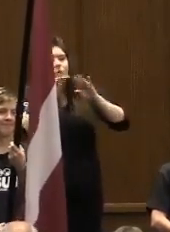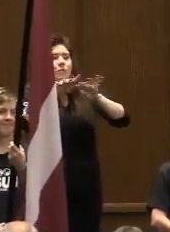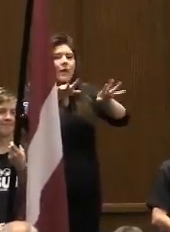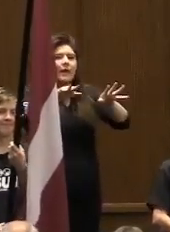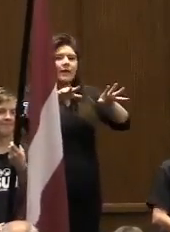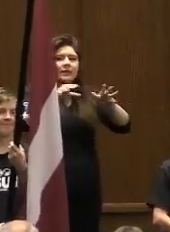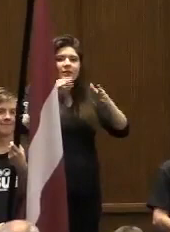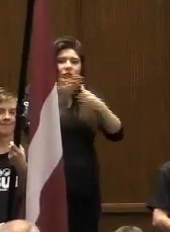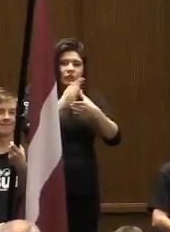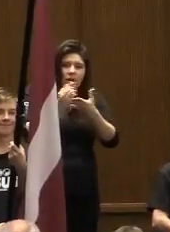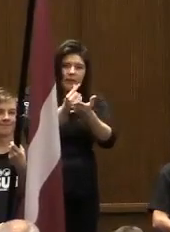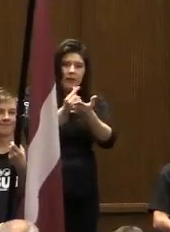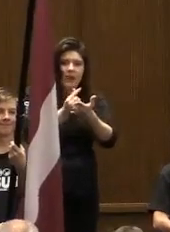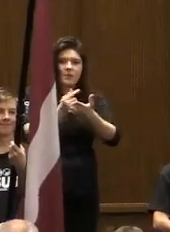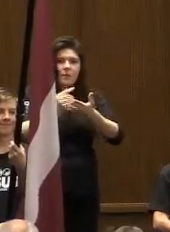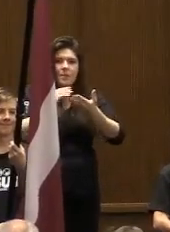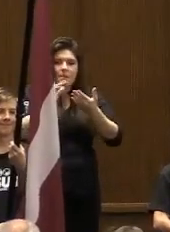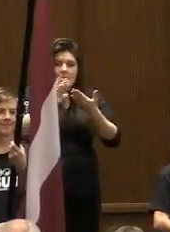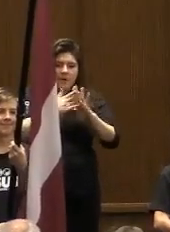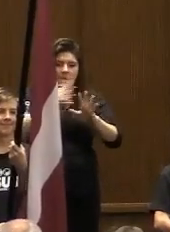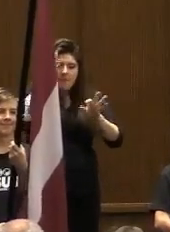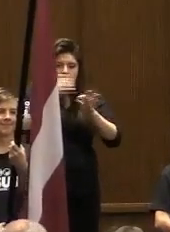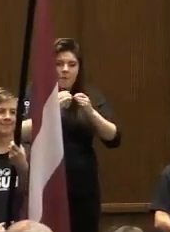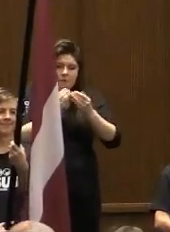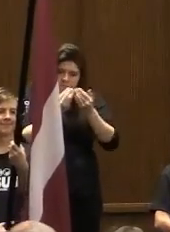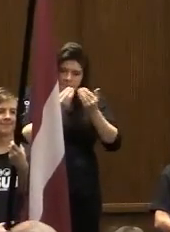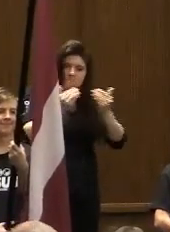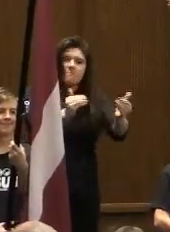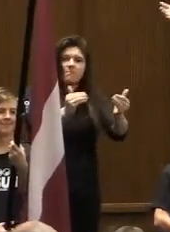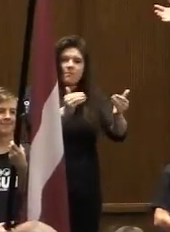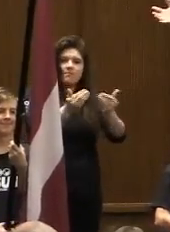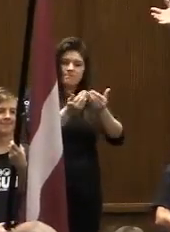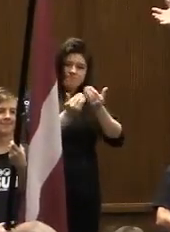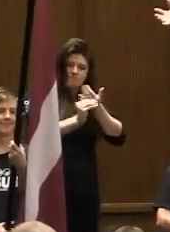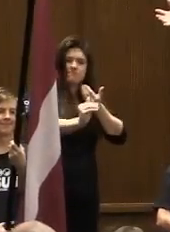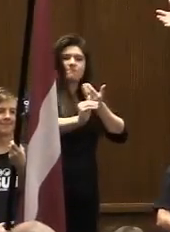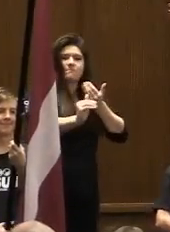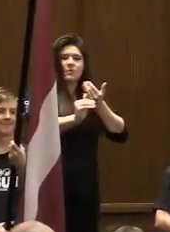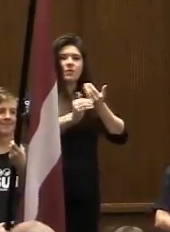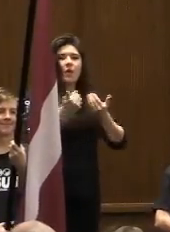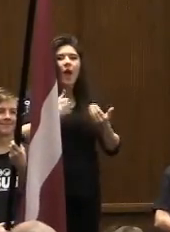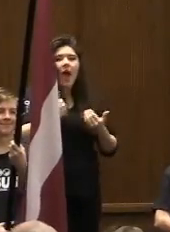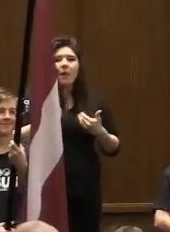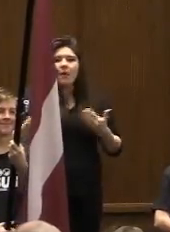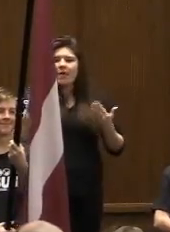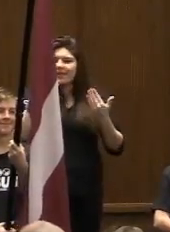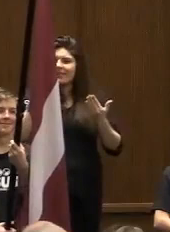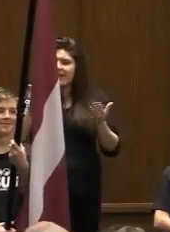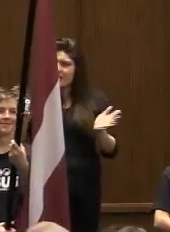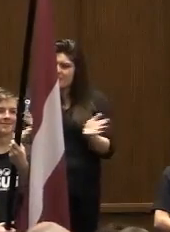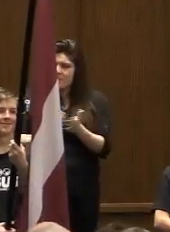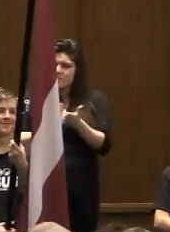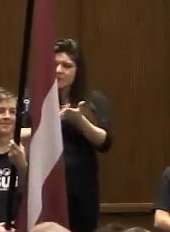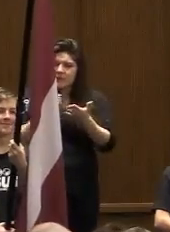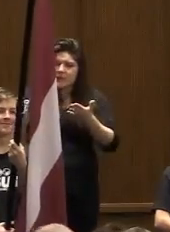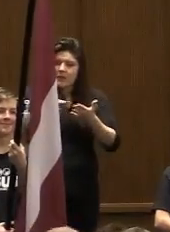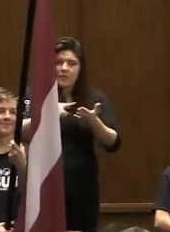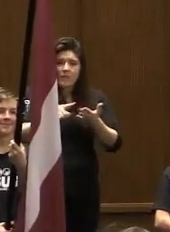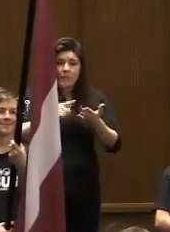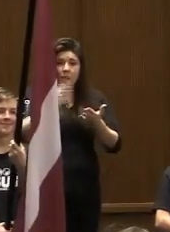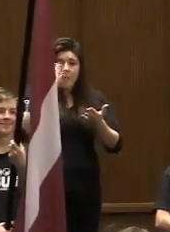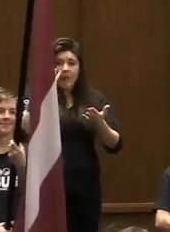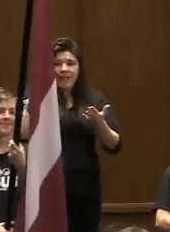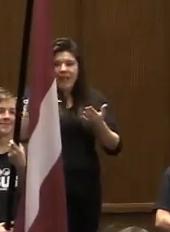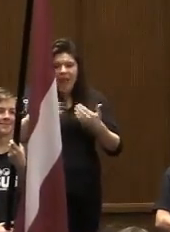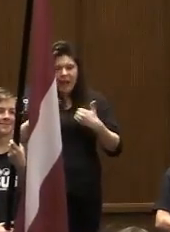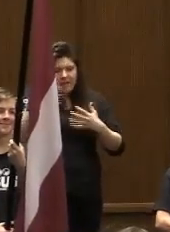and be faithful for the rest of their life. And so I want to commend these young people, just this step of faith. They don't even know what's